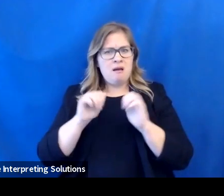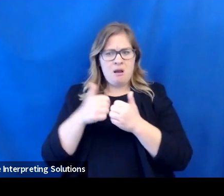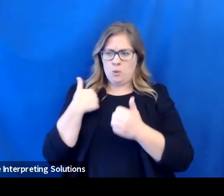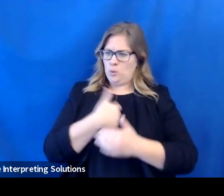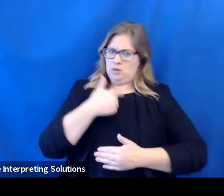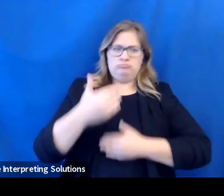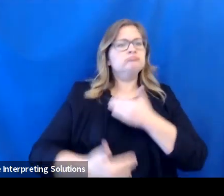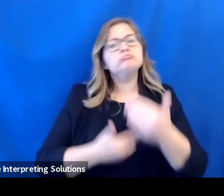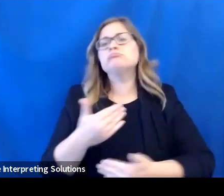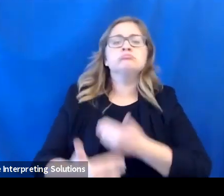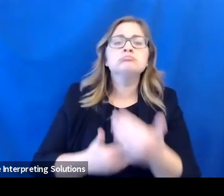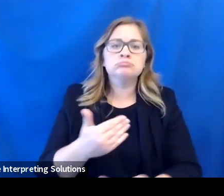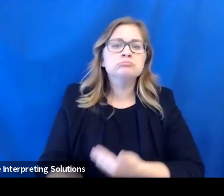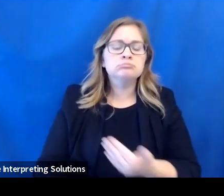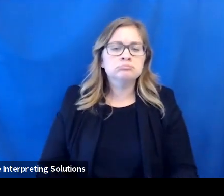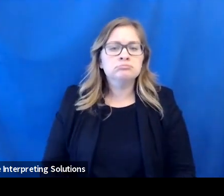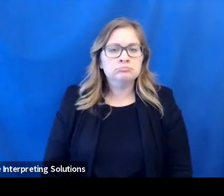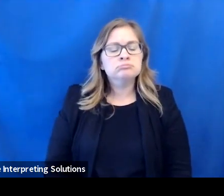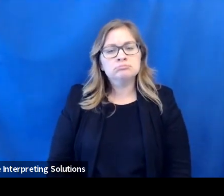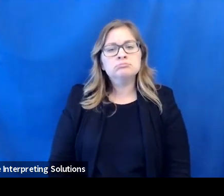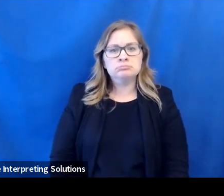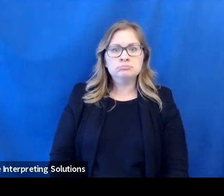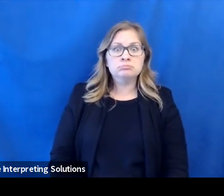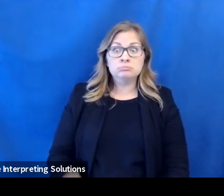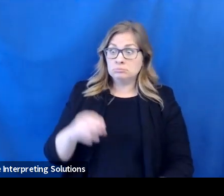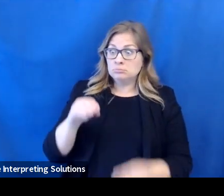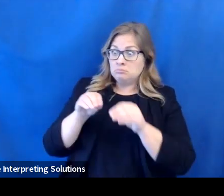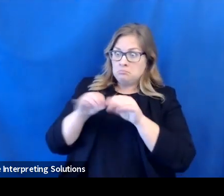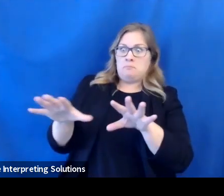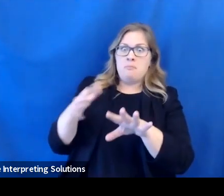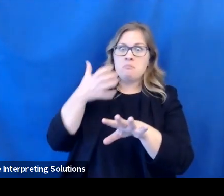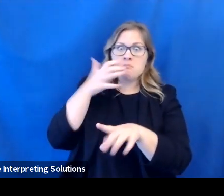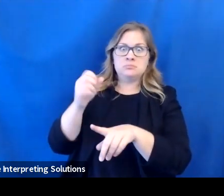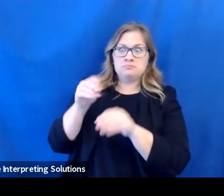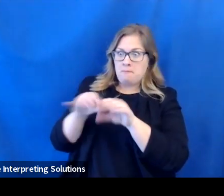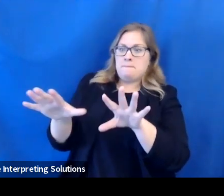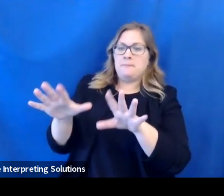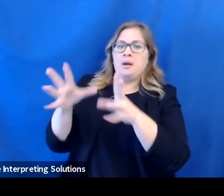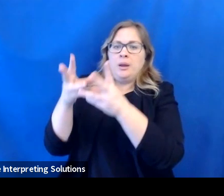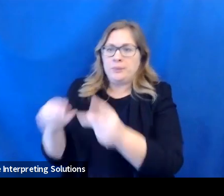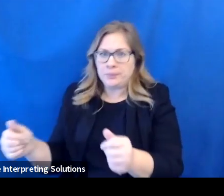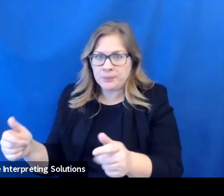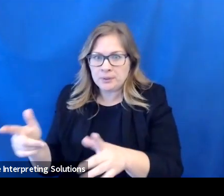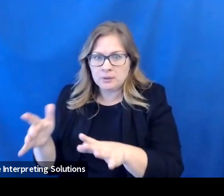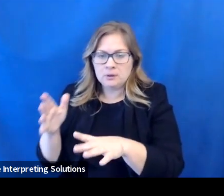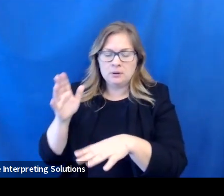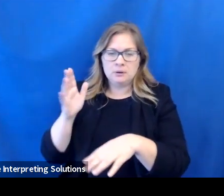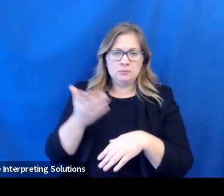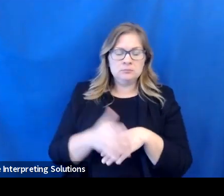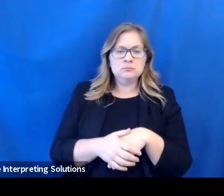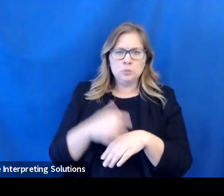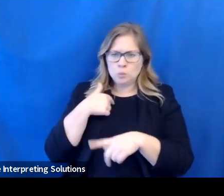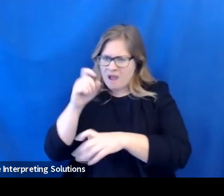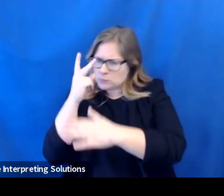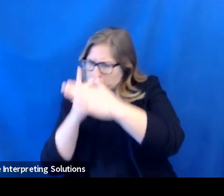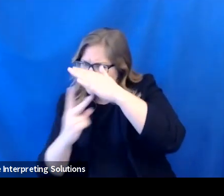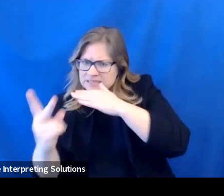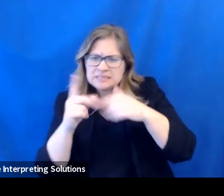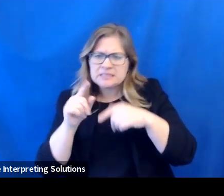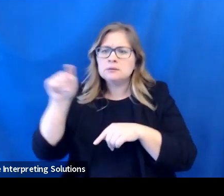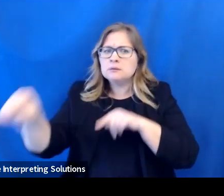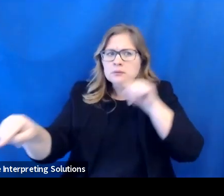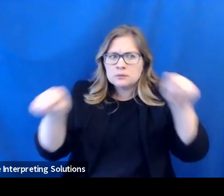But what we're interested in is not reacting to hotspots, but predicting hotspots and building for the front of them. Mayo Clinic